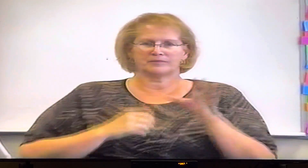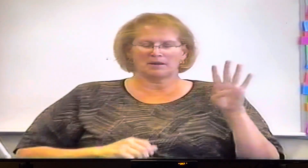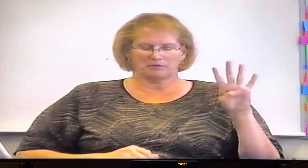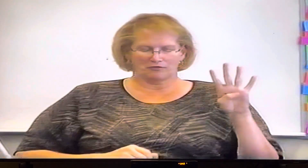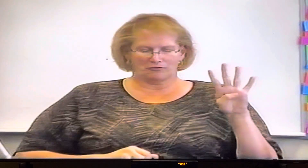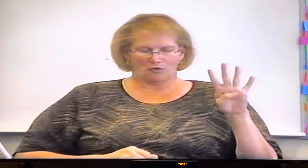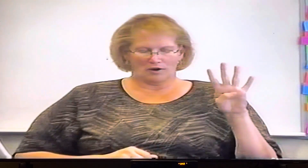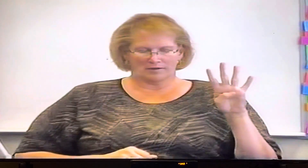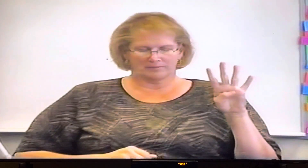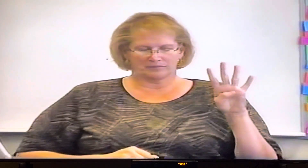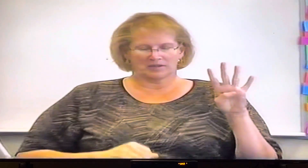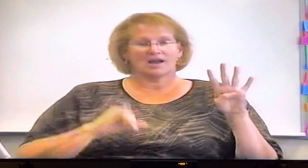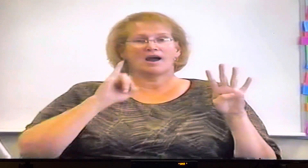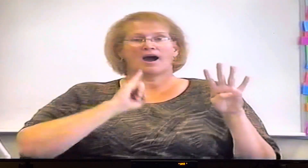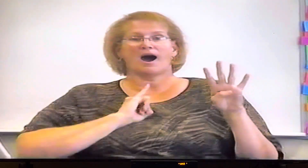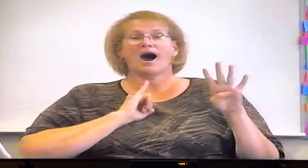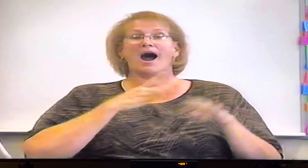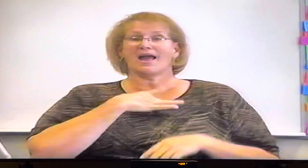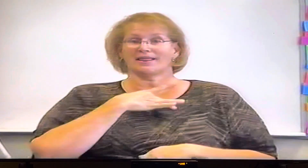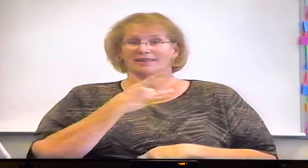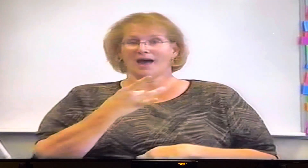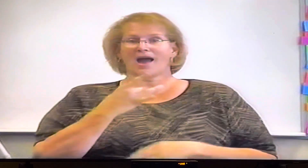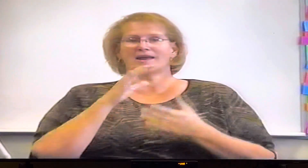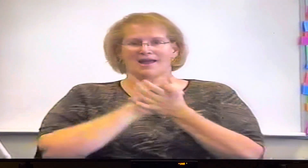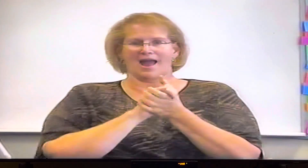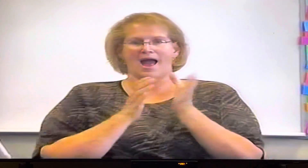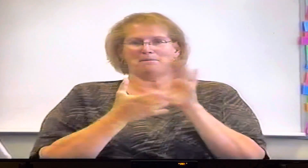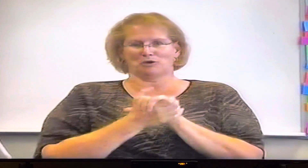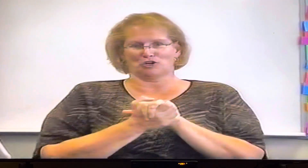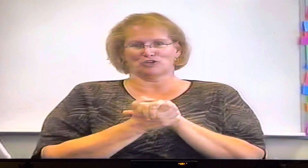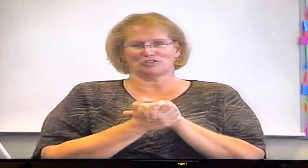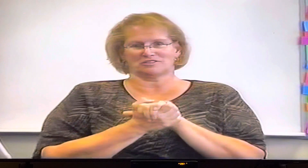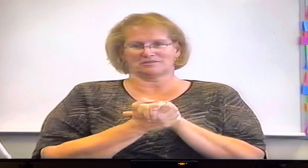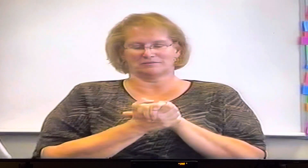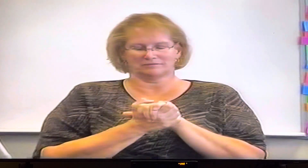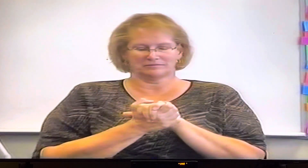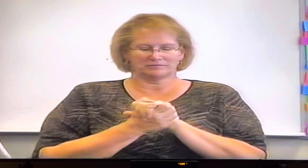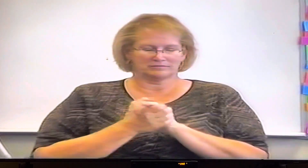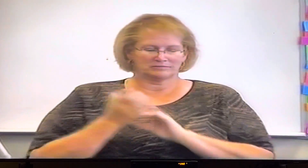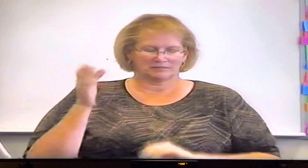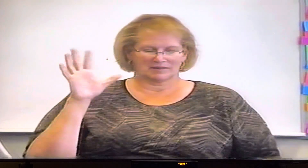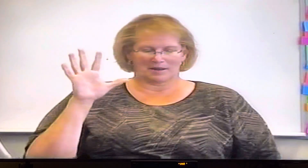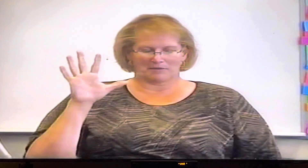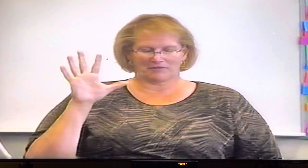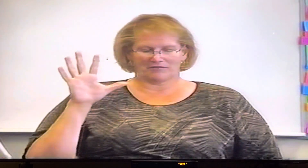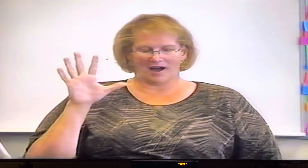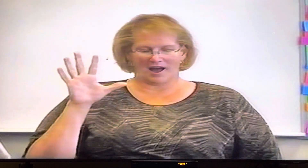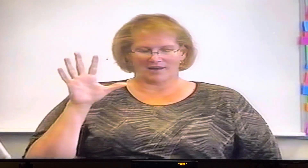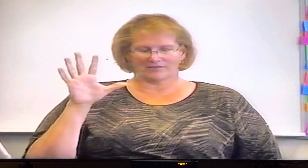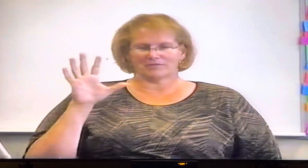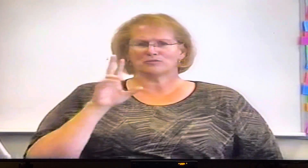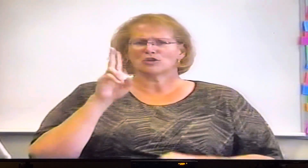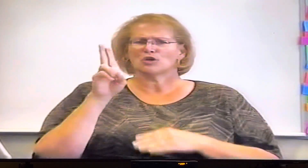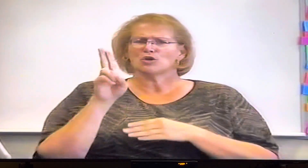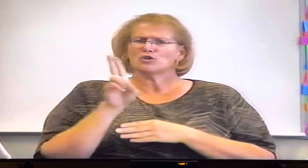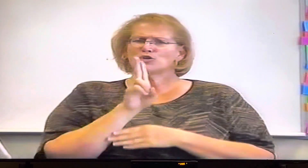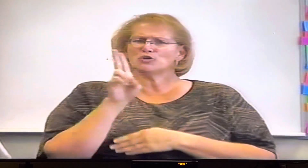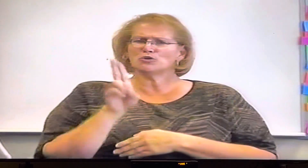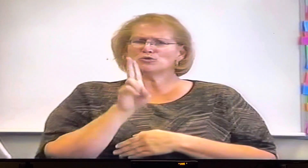Number 4, I like hamburgers. Number 5,